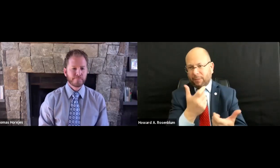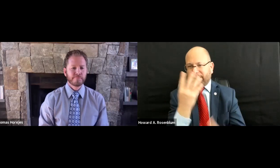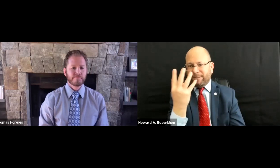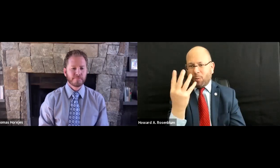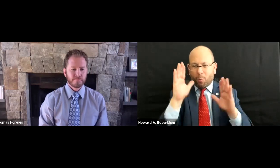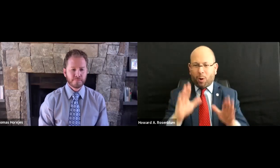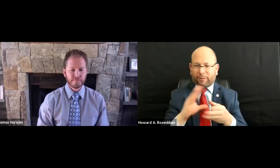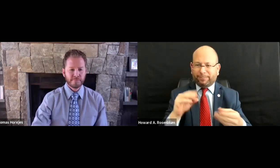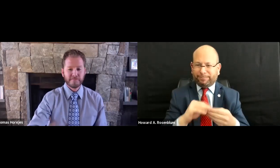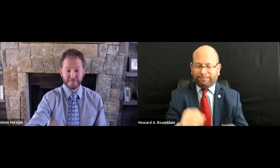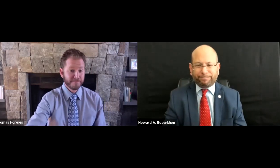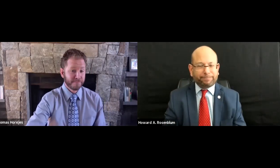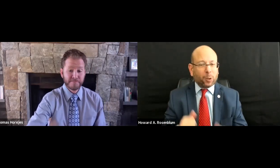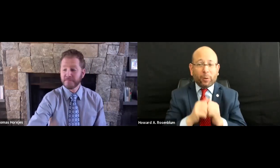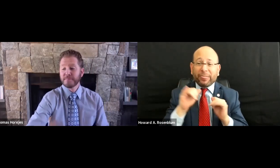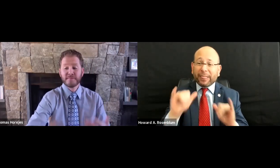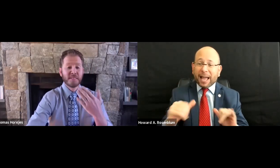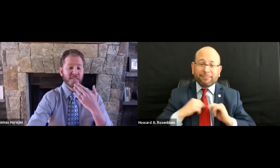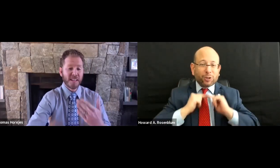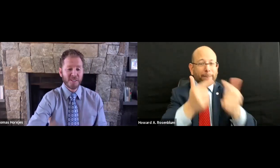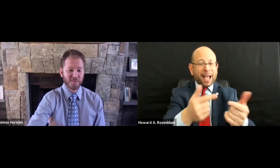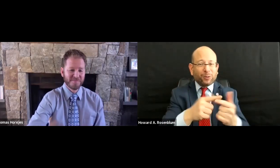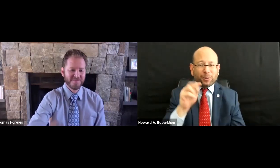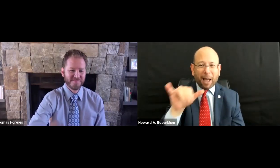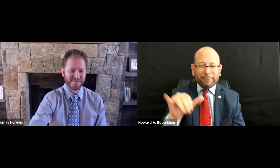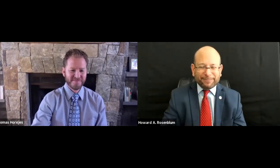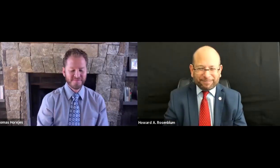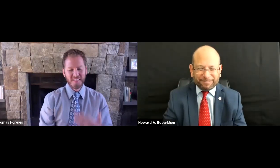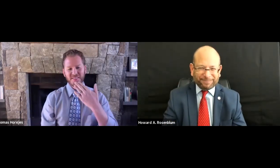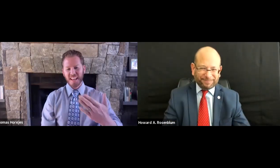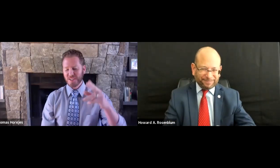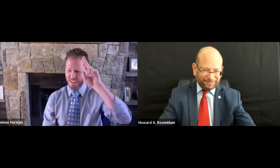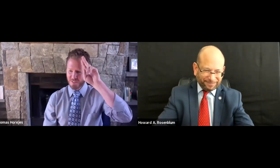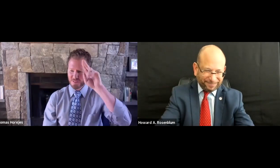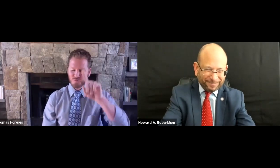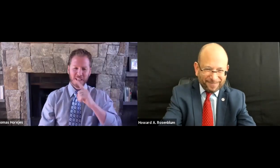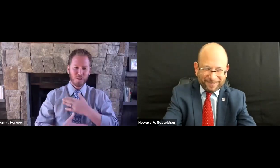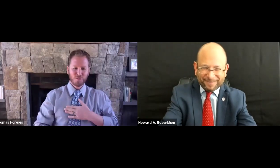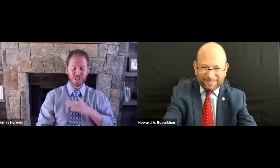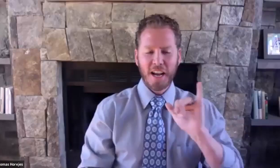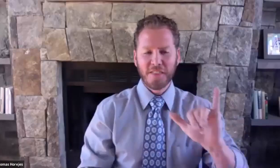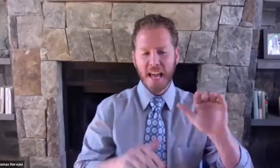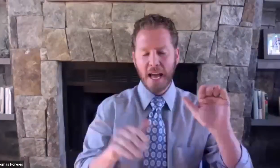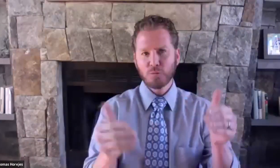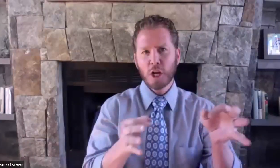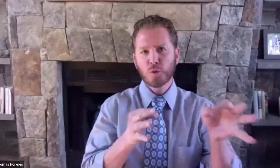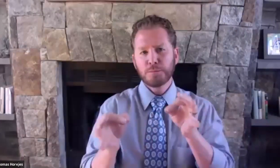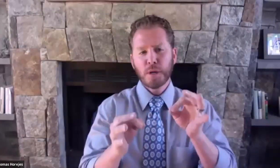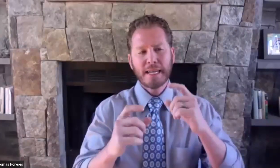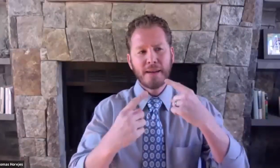for joining today's panel. And I look forward to you watching the 4 panelists today. I'm going to turn it back over to Tommy